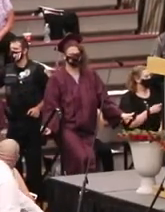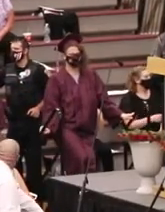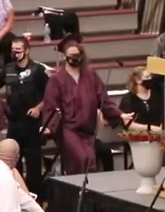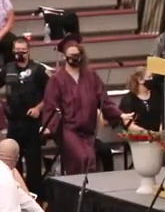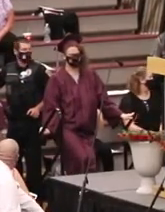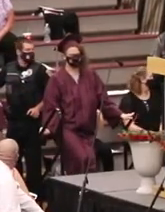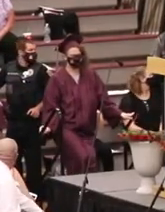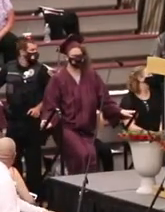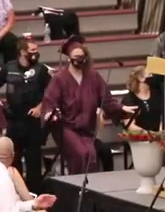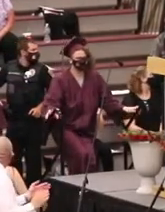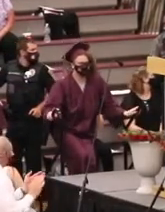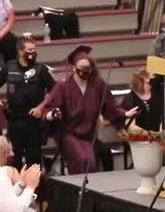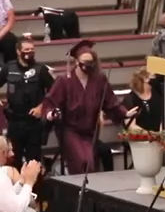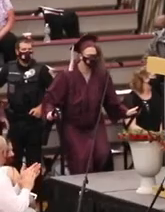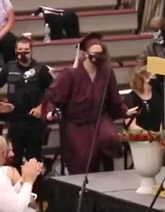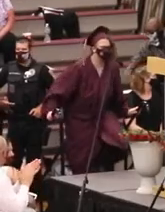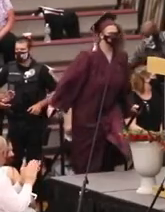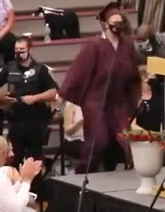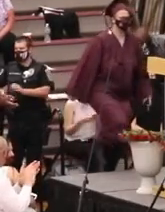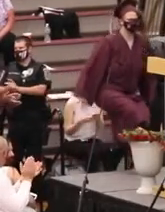Rosalie Beatrice Airy.